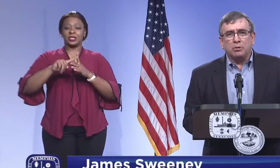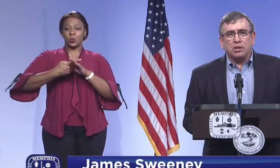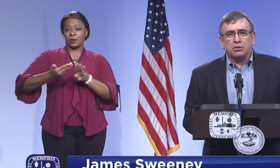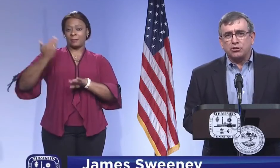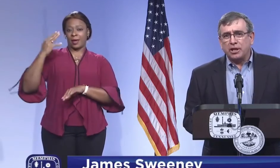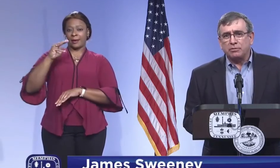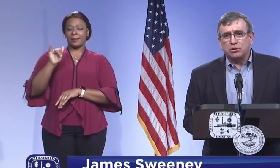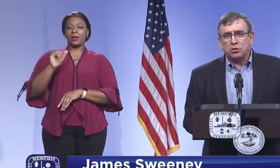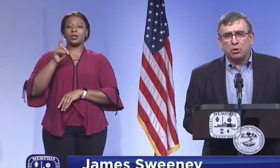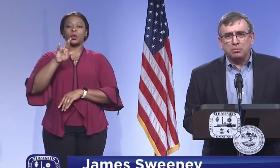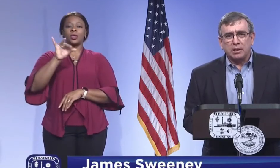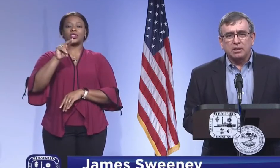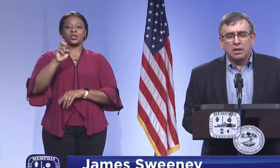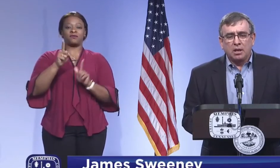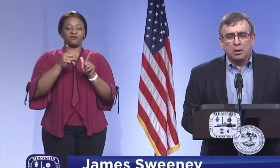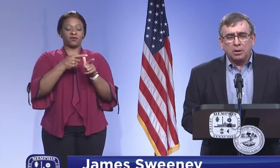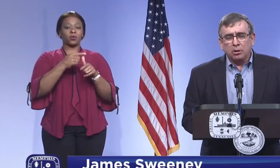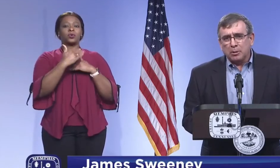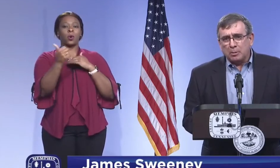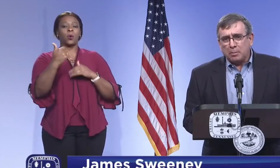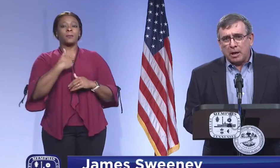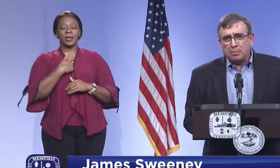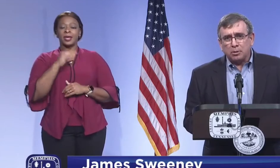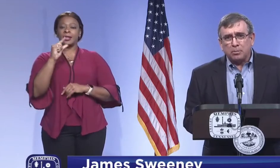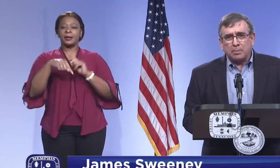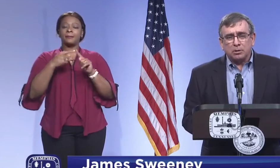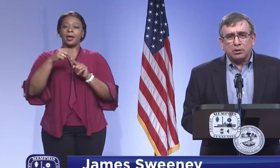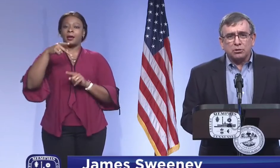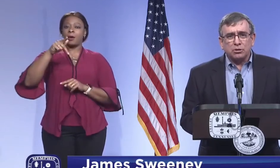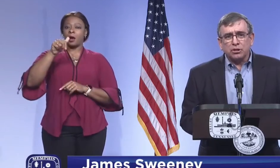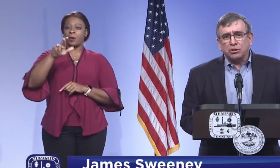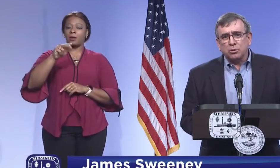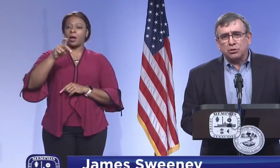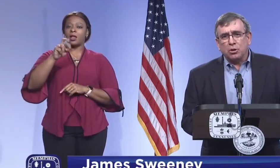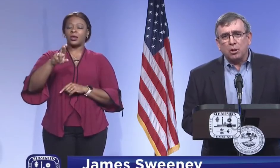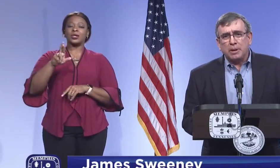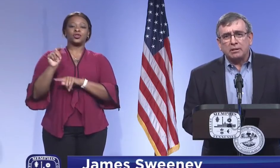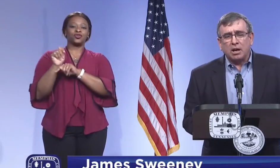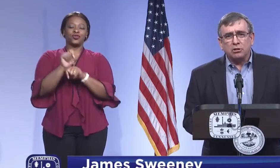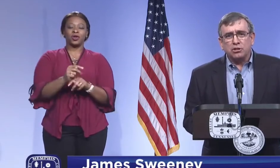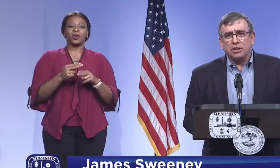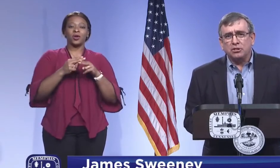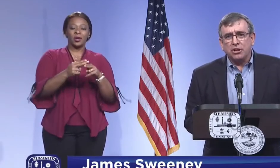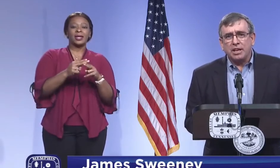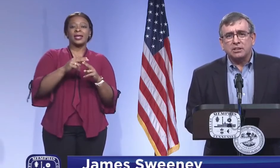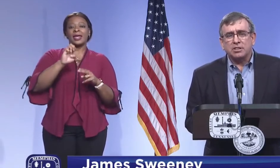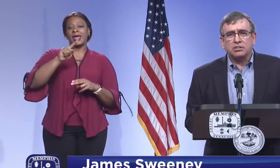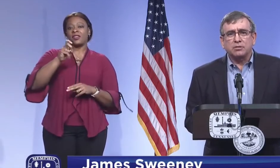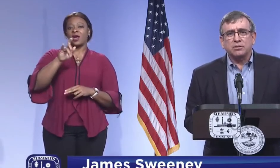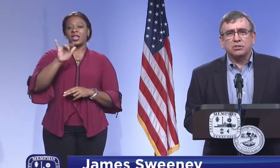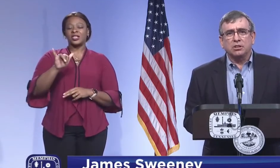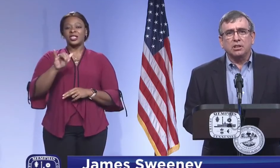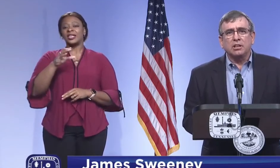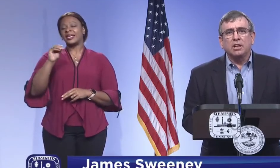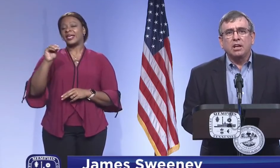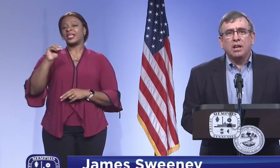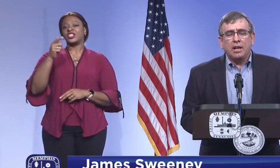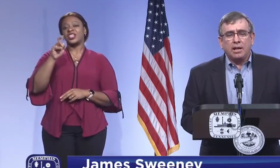when Dr. Jane first called me. But a little bit about Poplar. Poplar is traditionally what you call a pathology and genetic testing